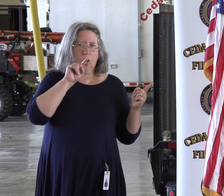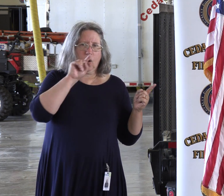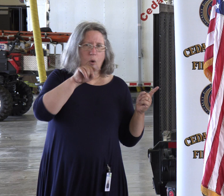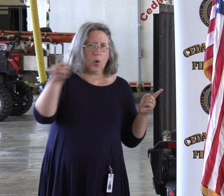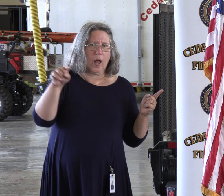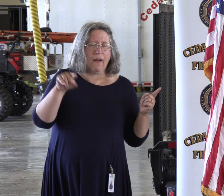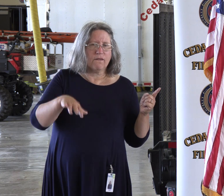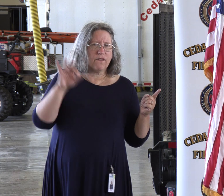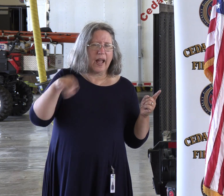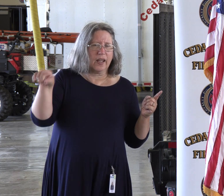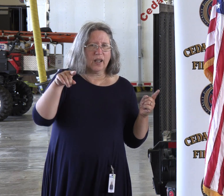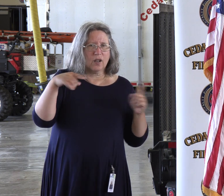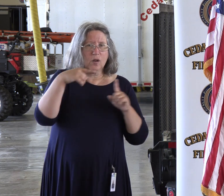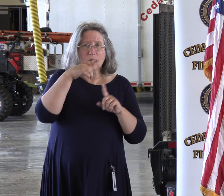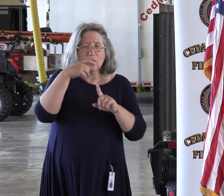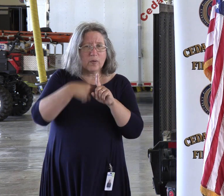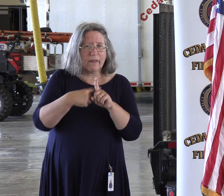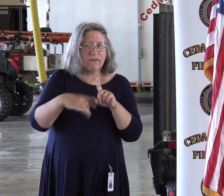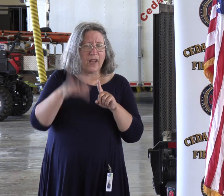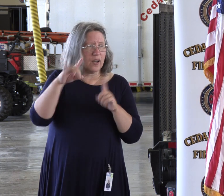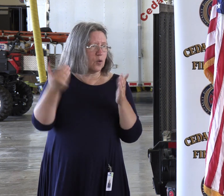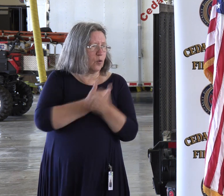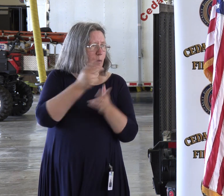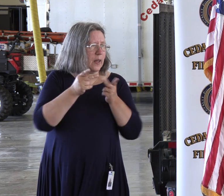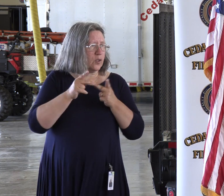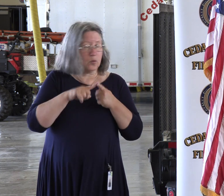them find new places to live or